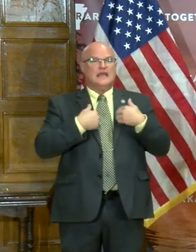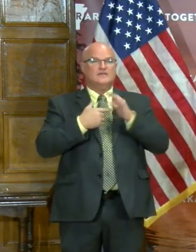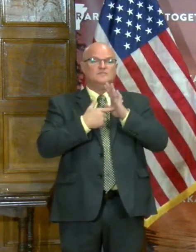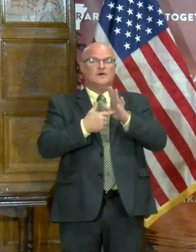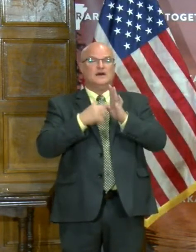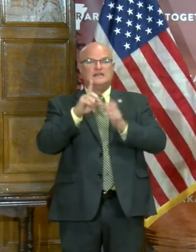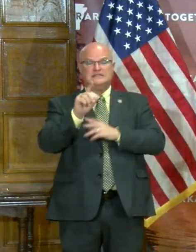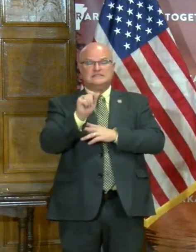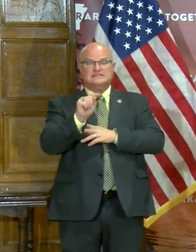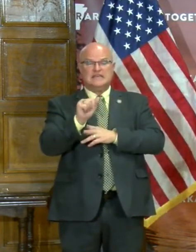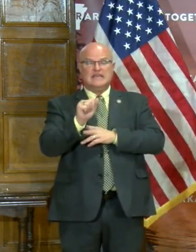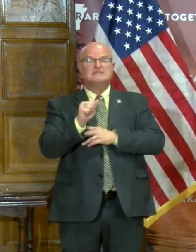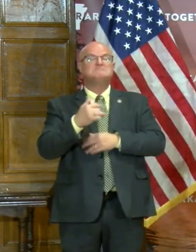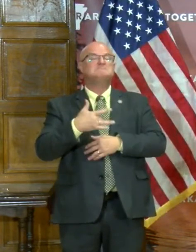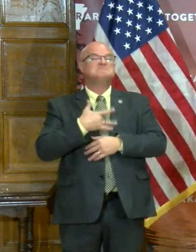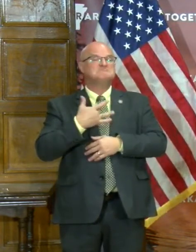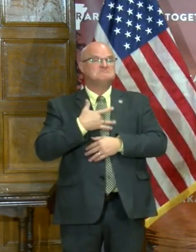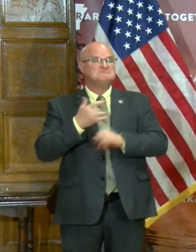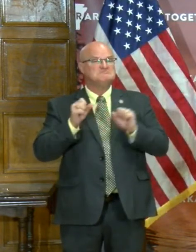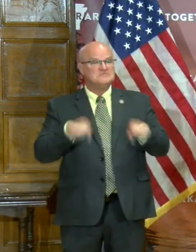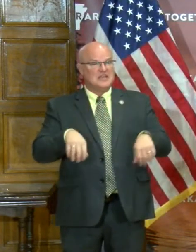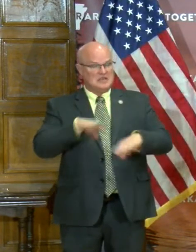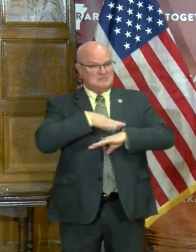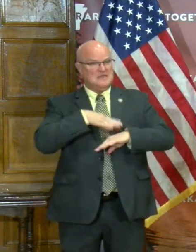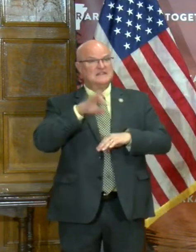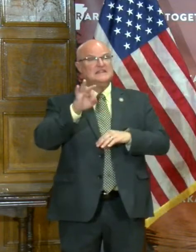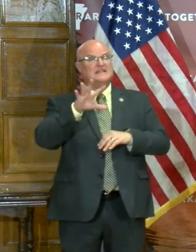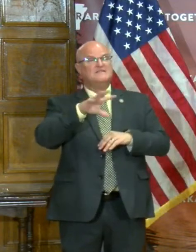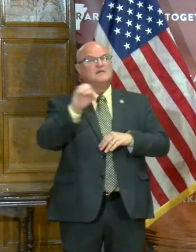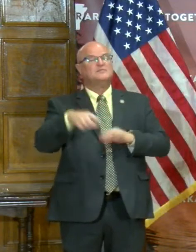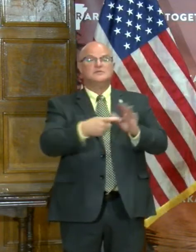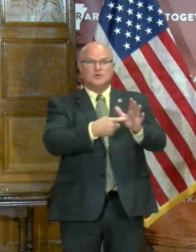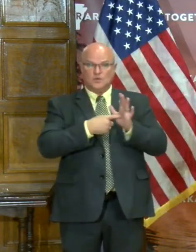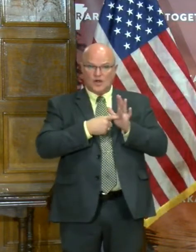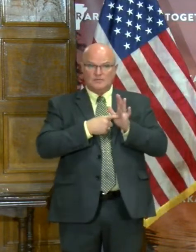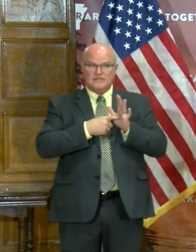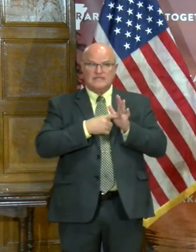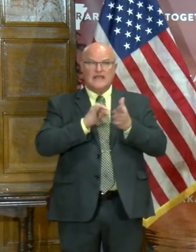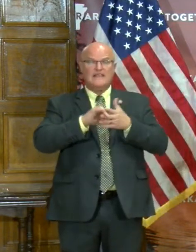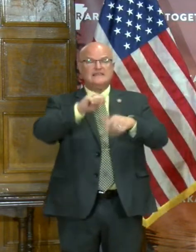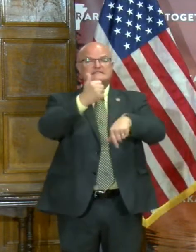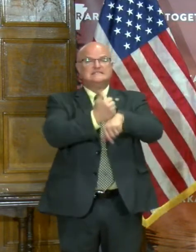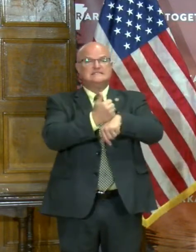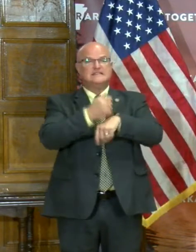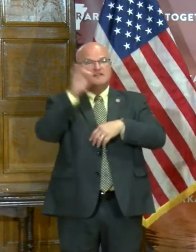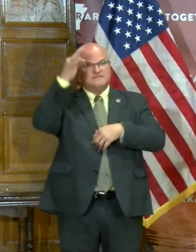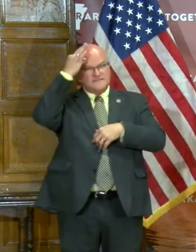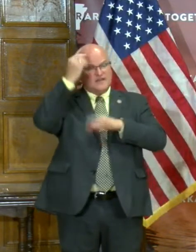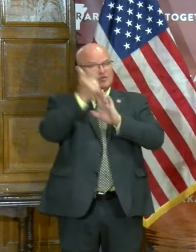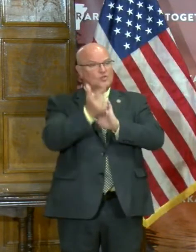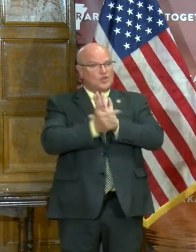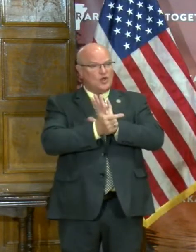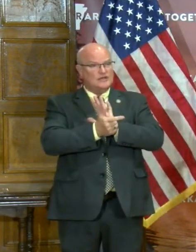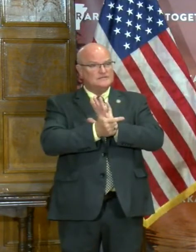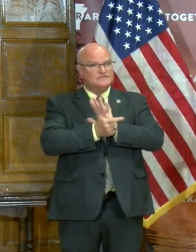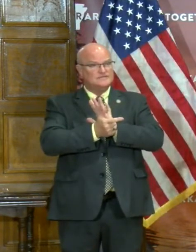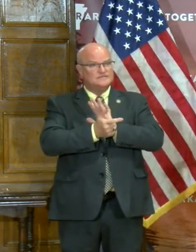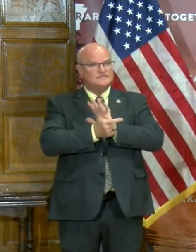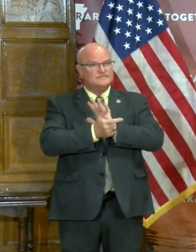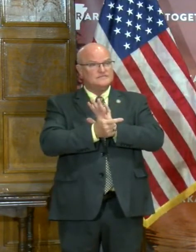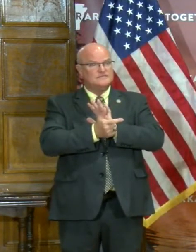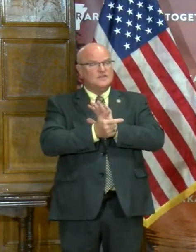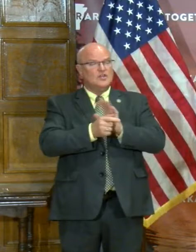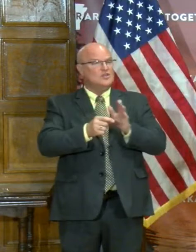some data. We feel like we can meet the 95% requirement that is set forth in federal law. There are